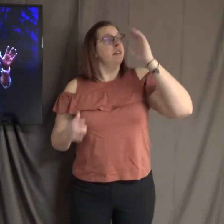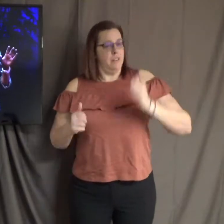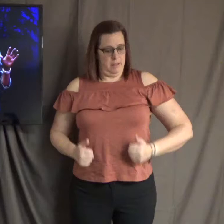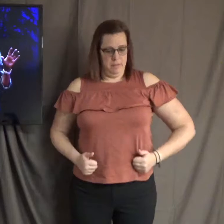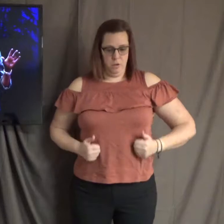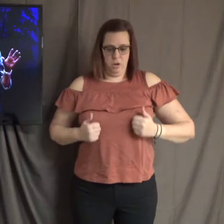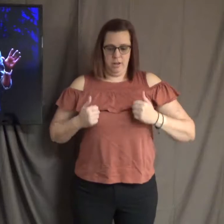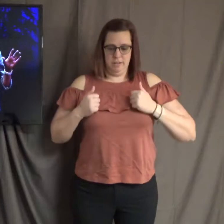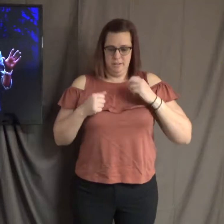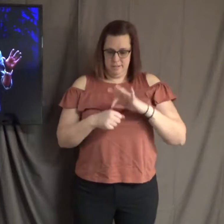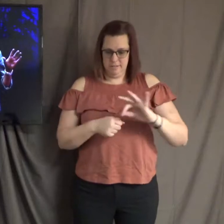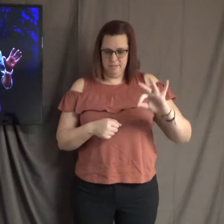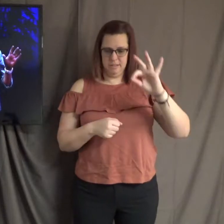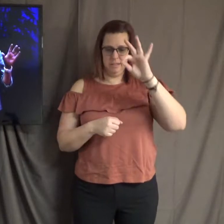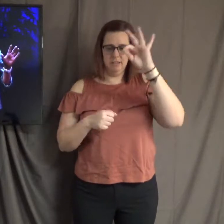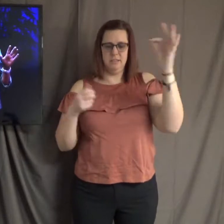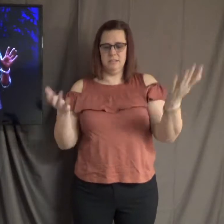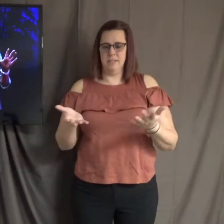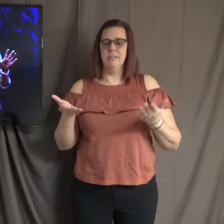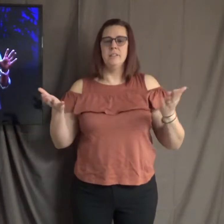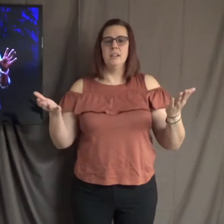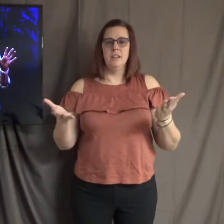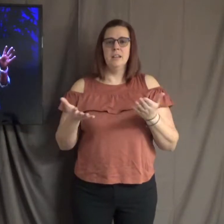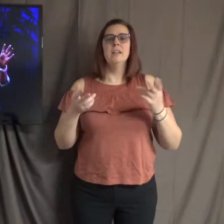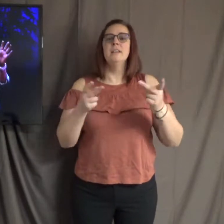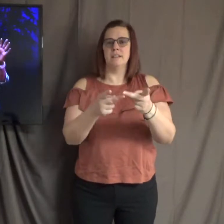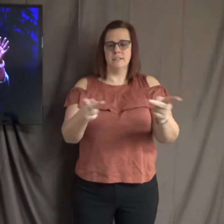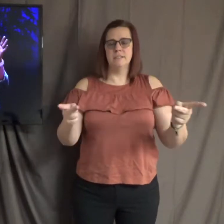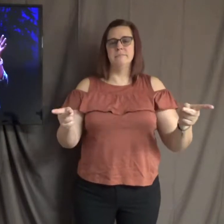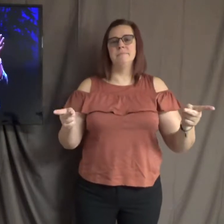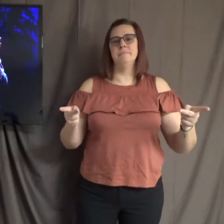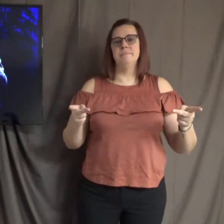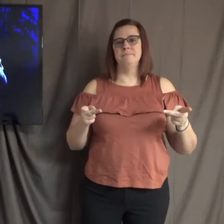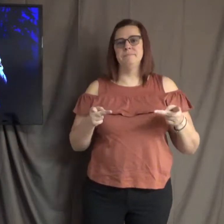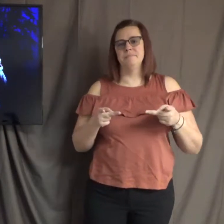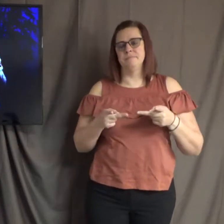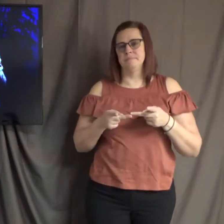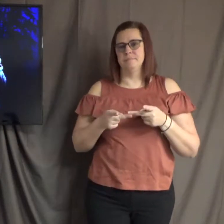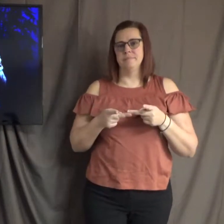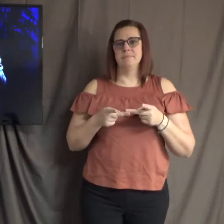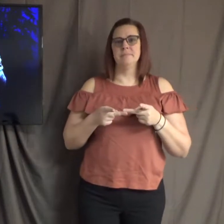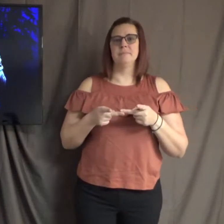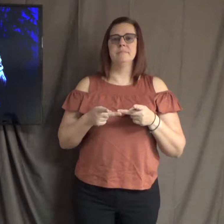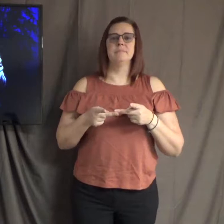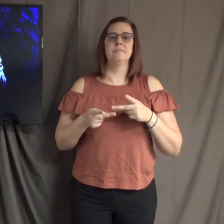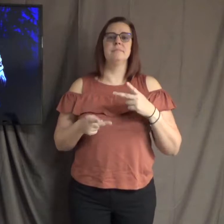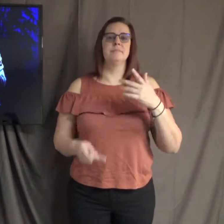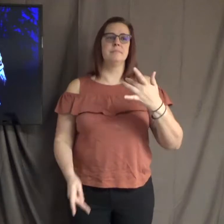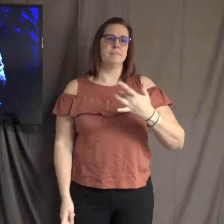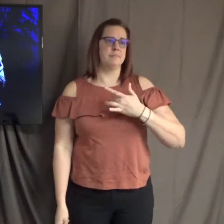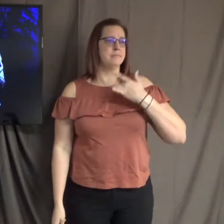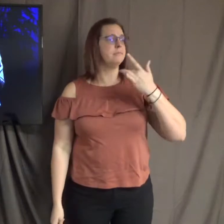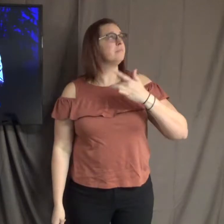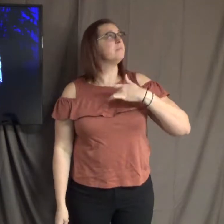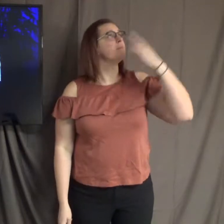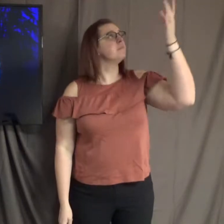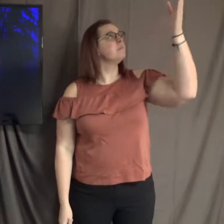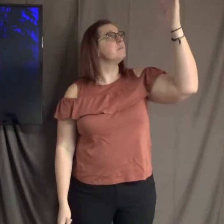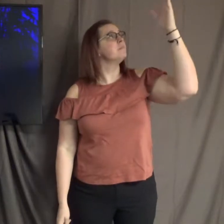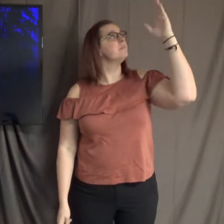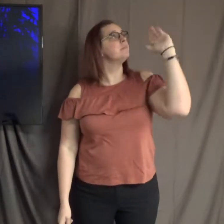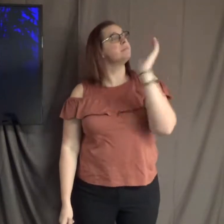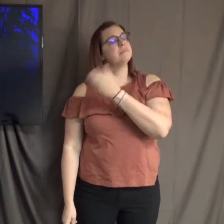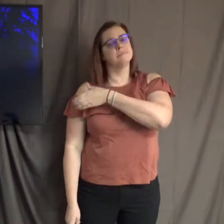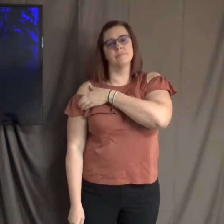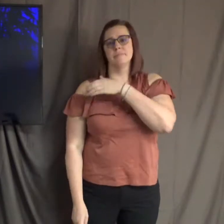Surely the presence of God is in this place. I can